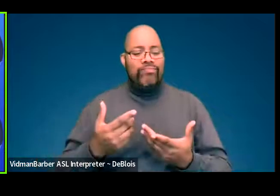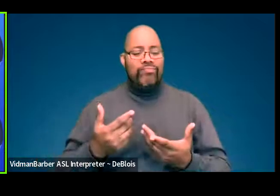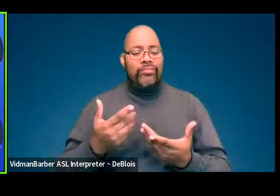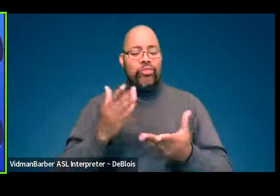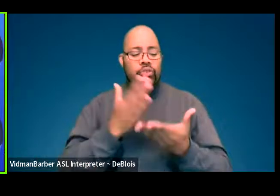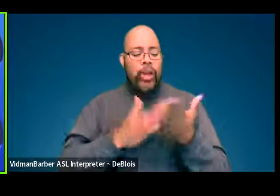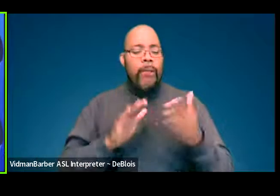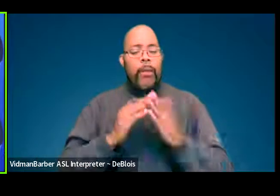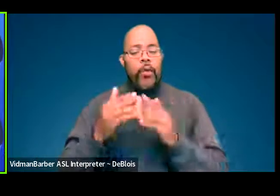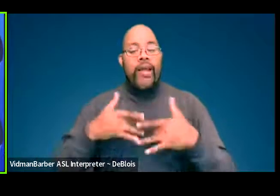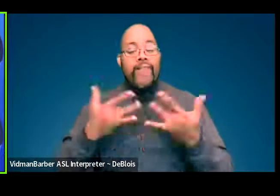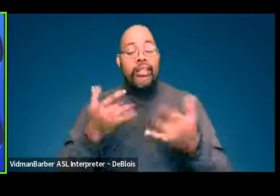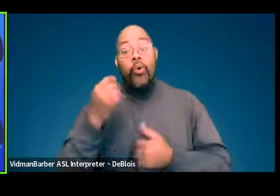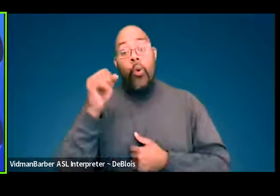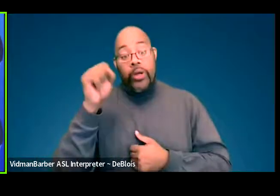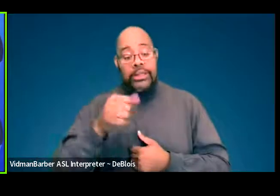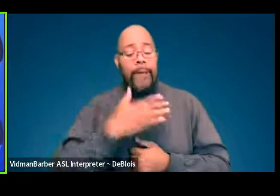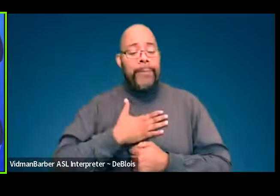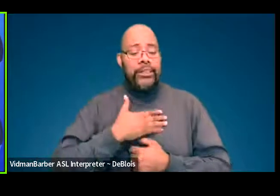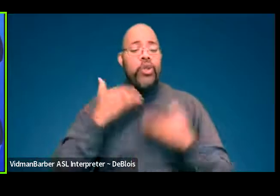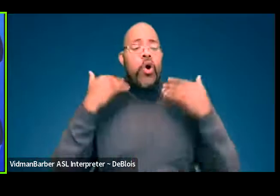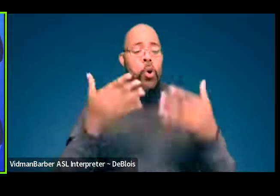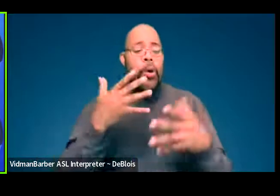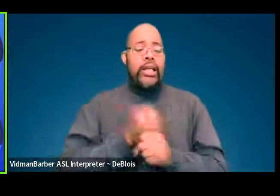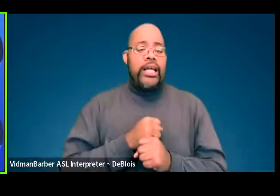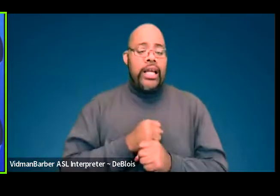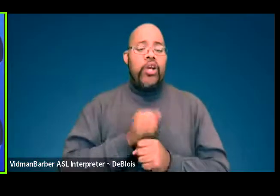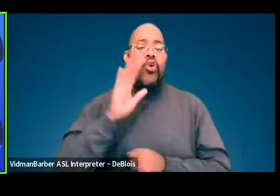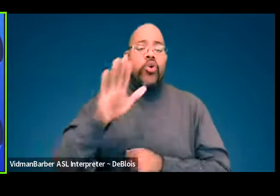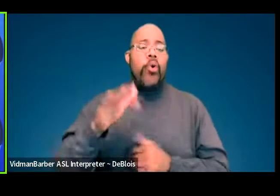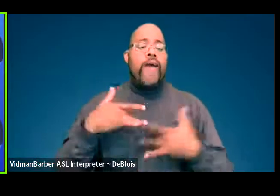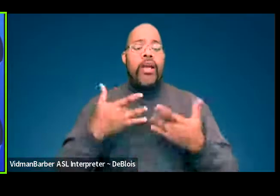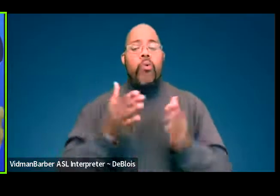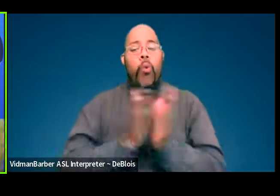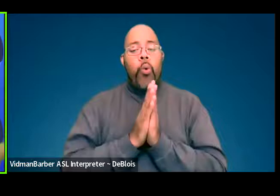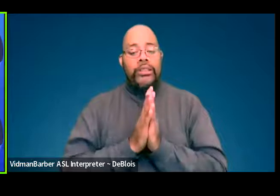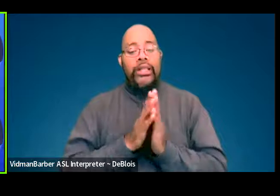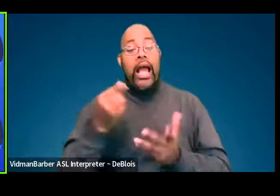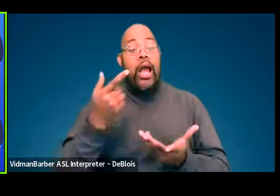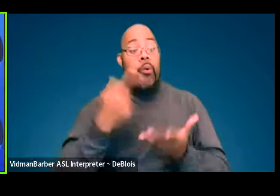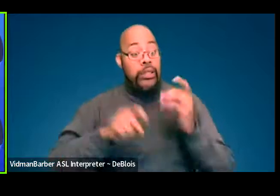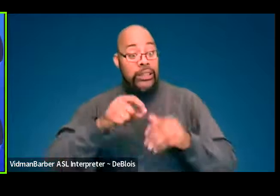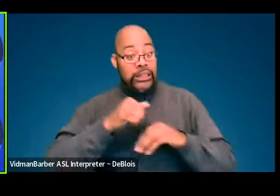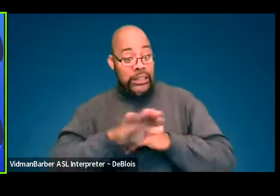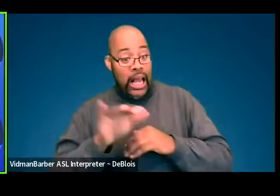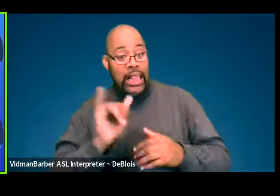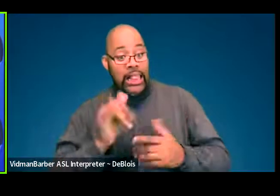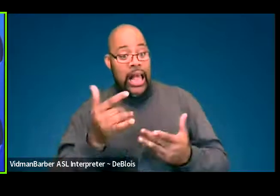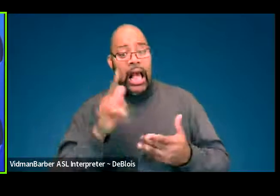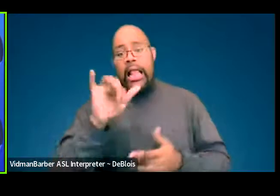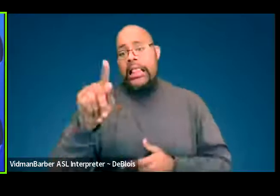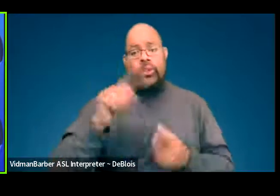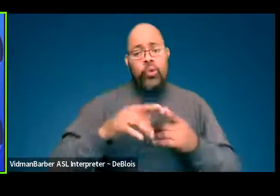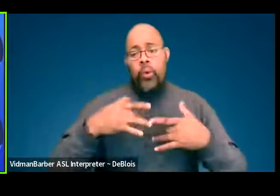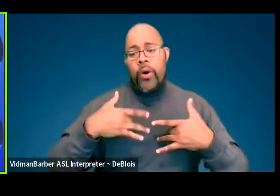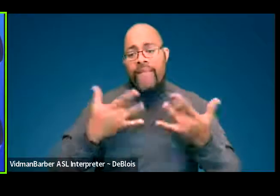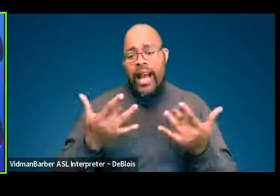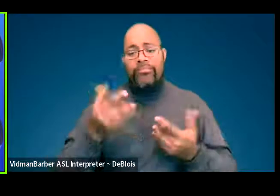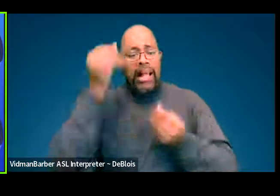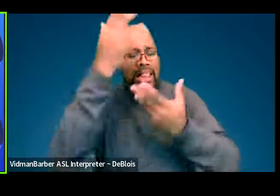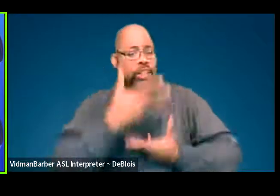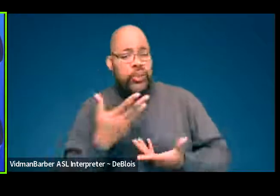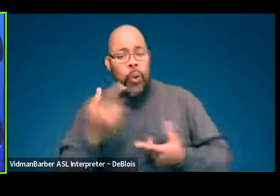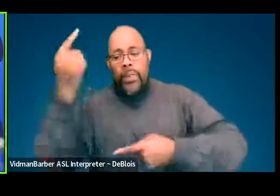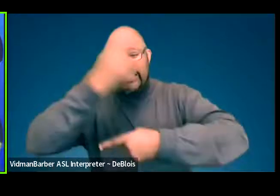community events. So yes, please go ahead and get your event request in. And all you need to send us is like a link to the event. Let us know